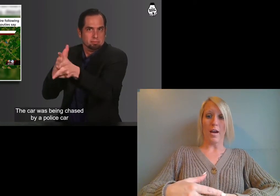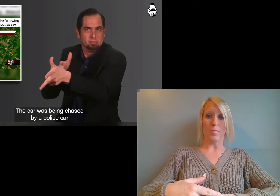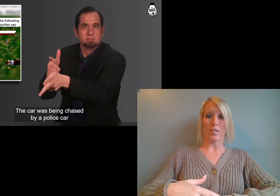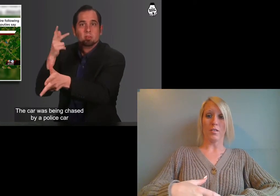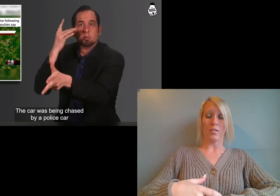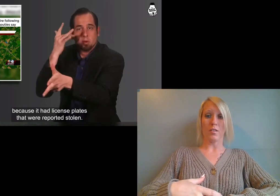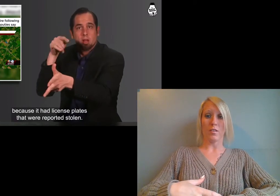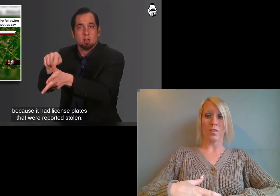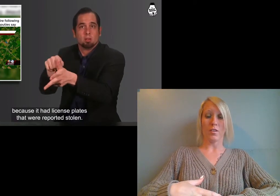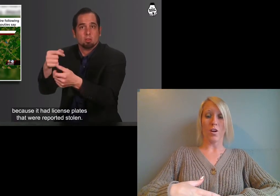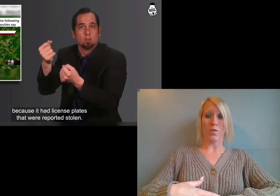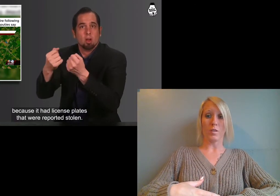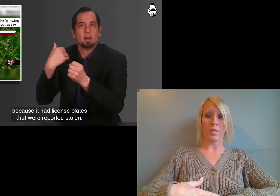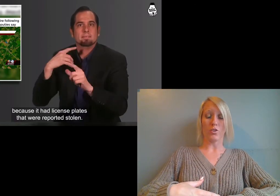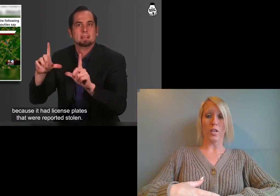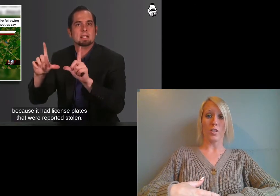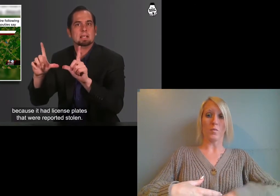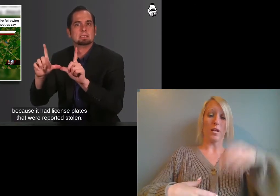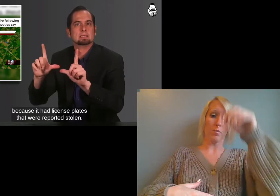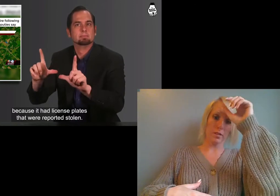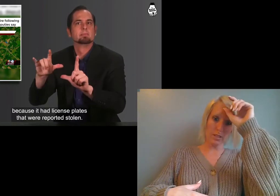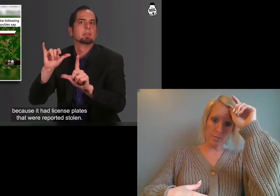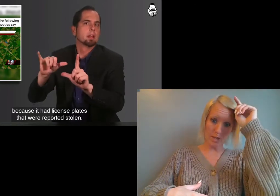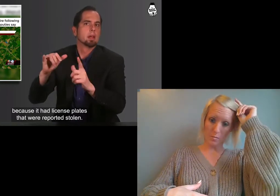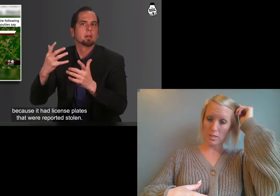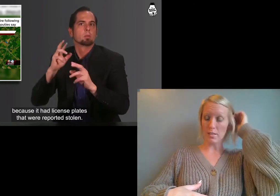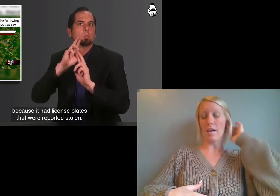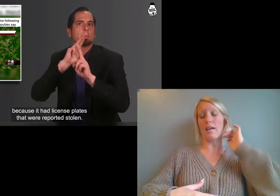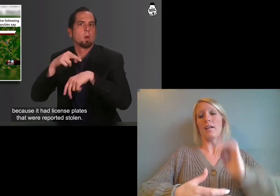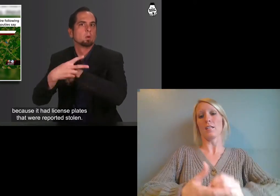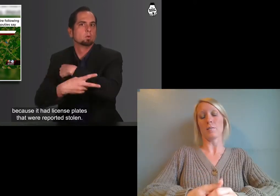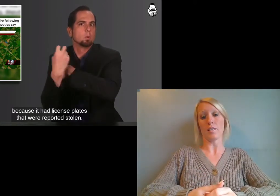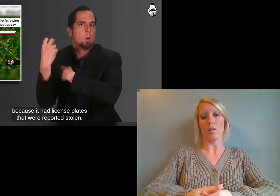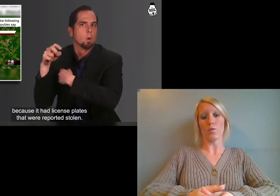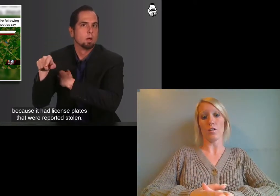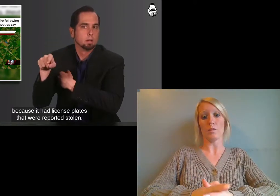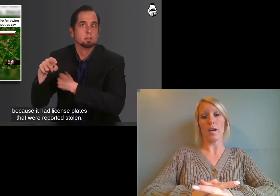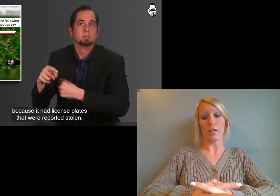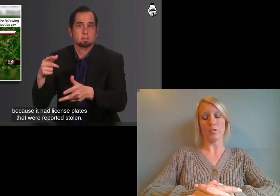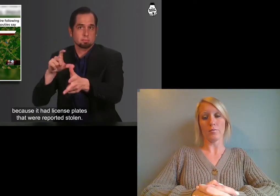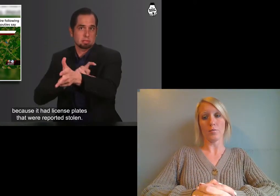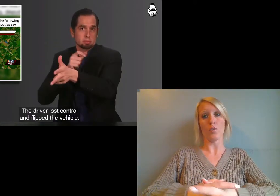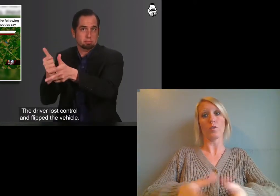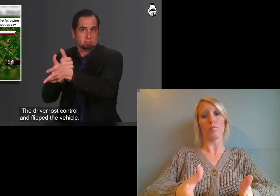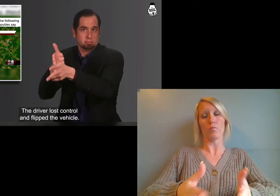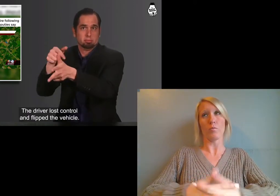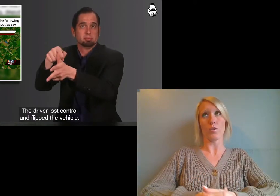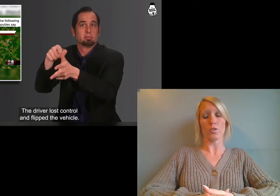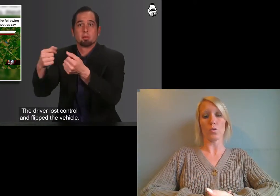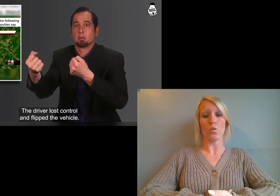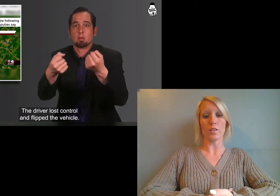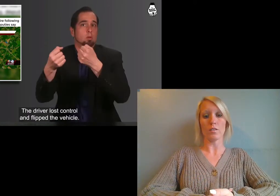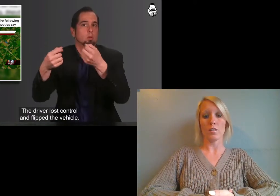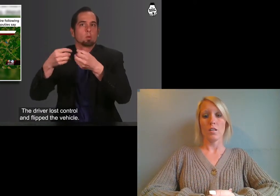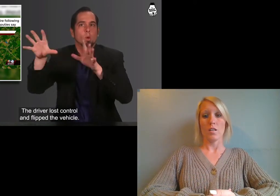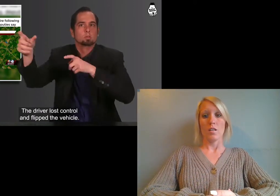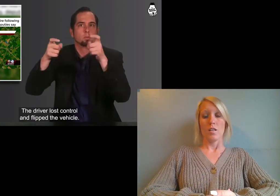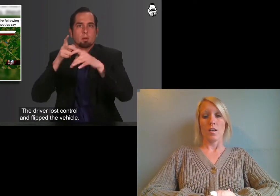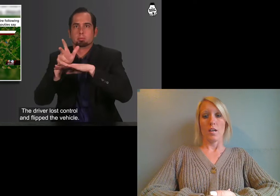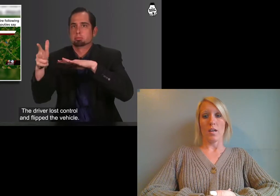Before that happened, the car was being chased by a policeman because it had license plates that were expired or reported